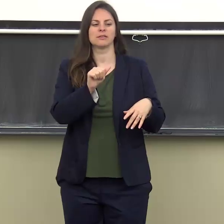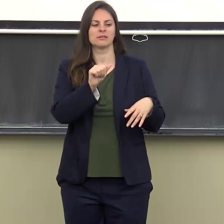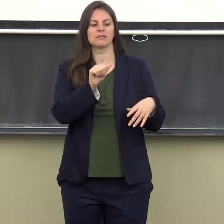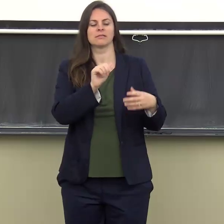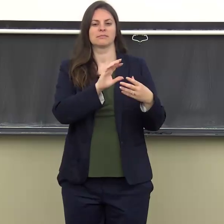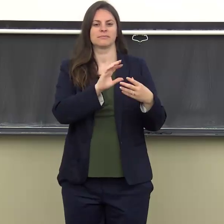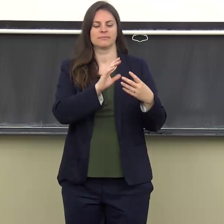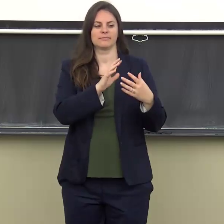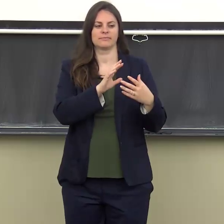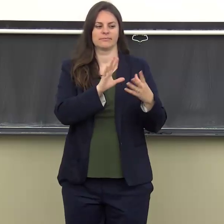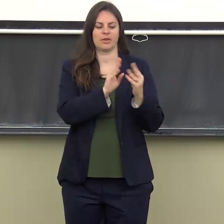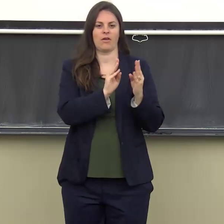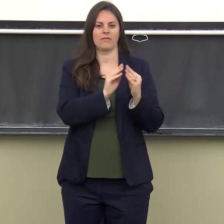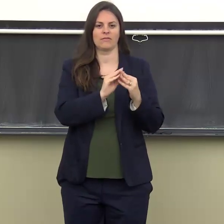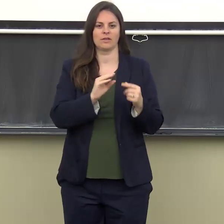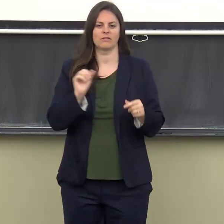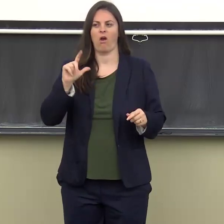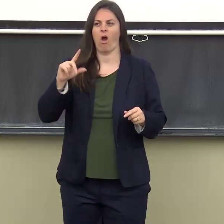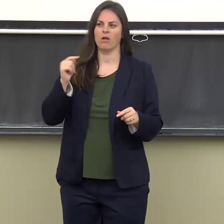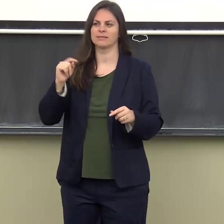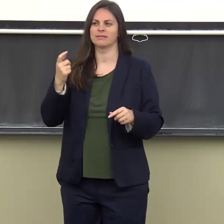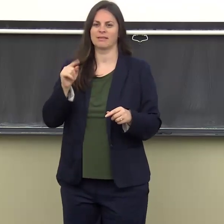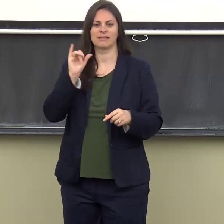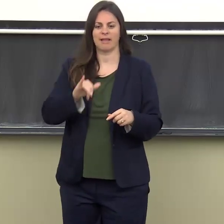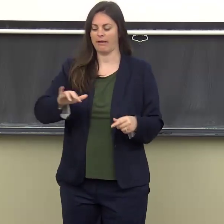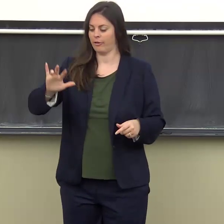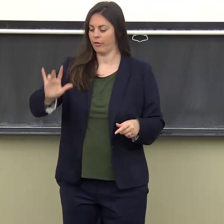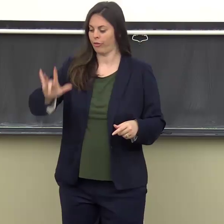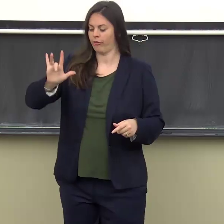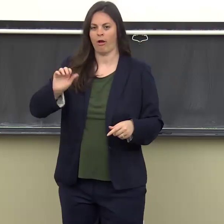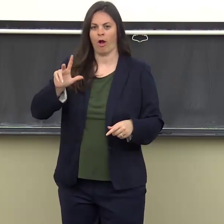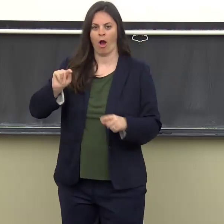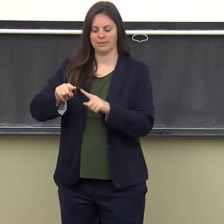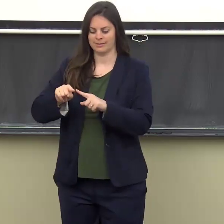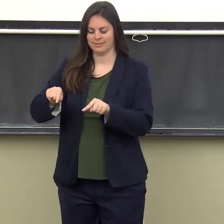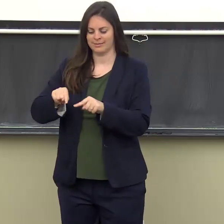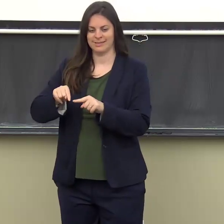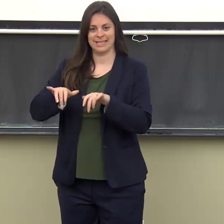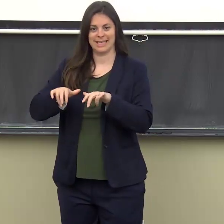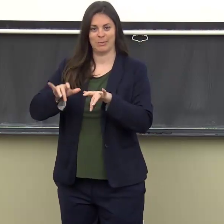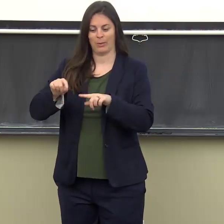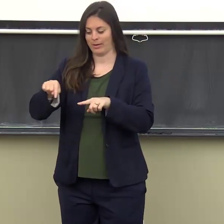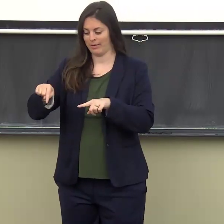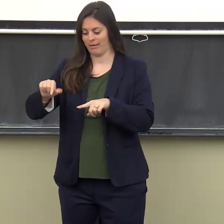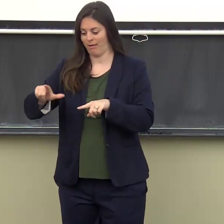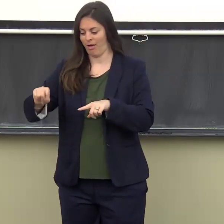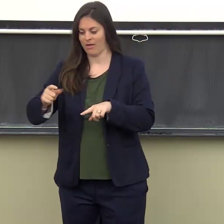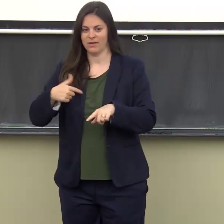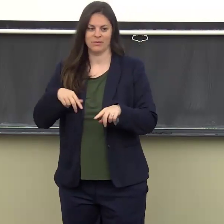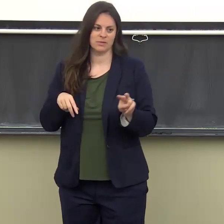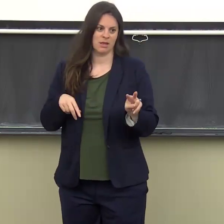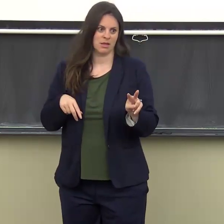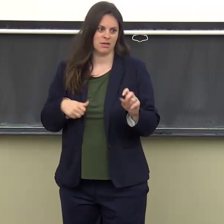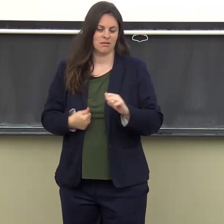that have something to do with the alt key on the keyboard? And at the time I was just like, oh, furious,